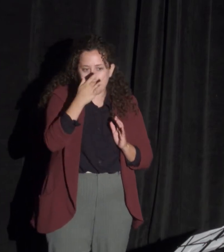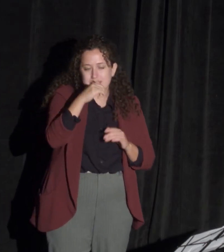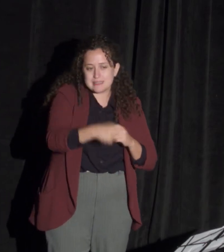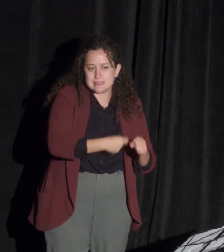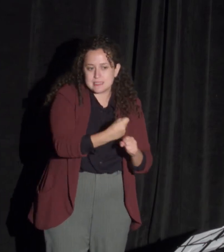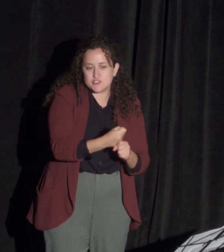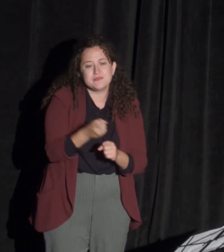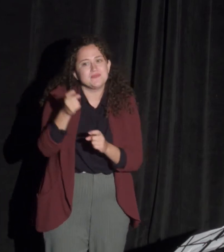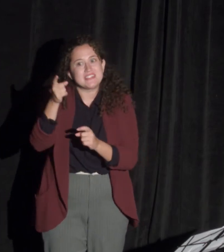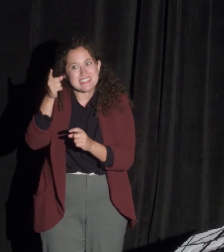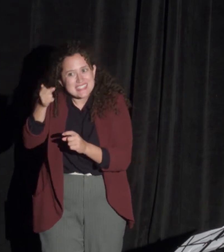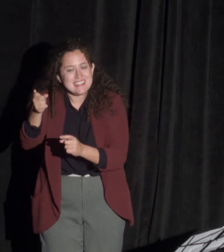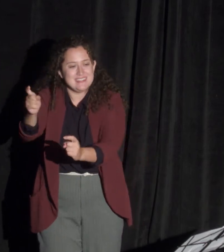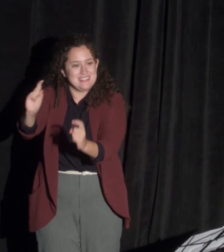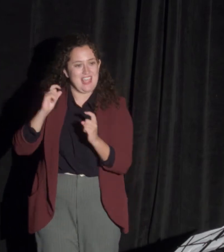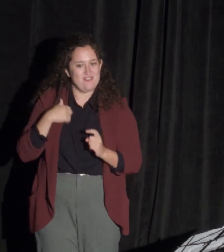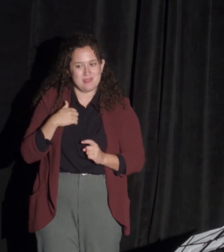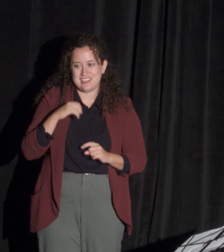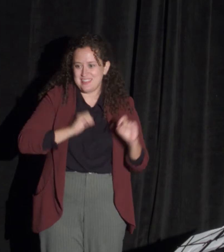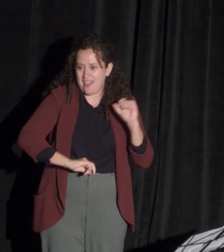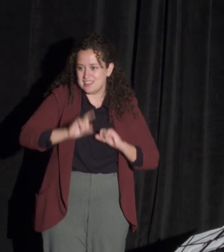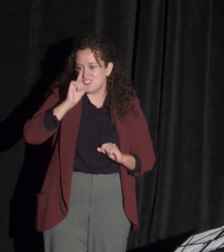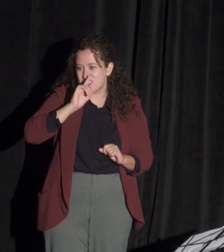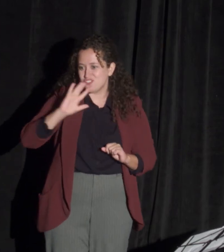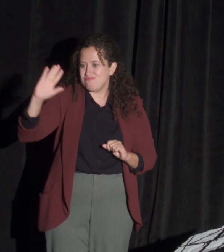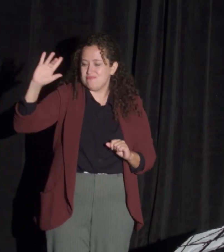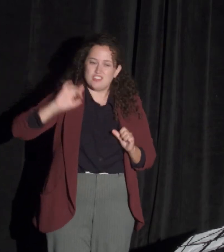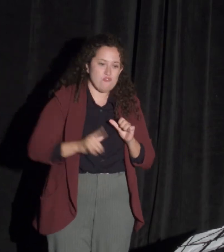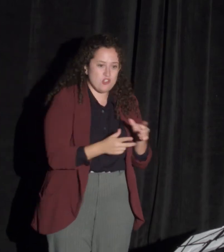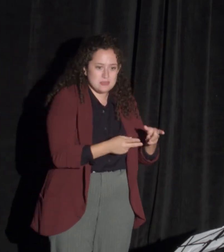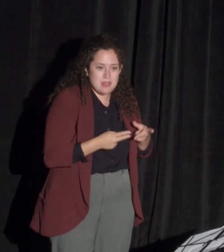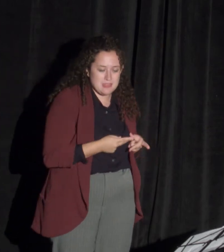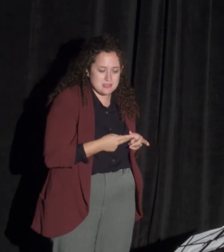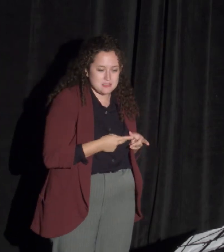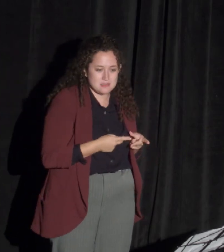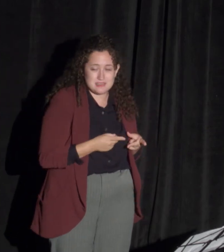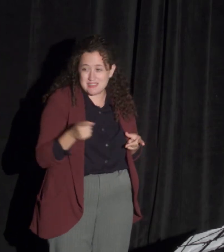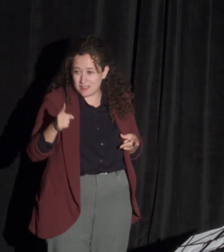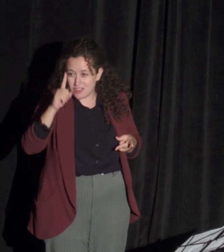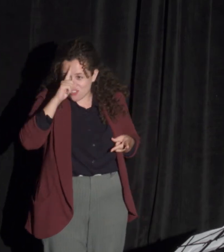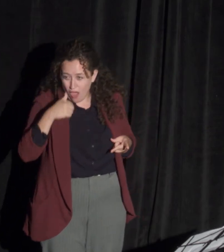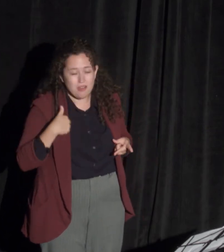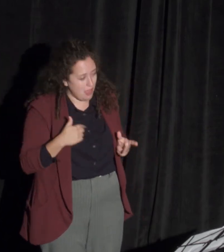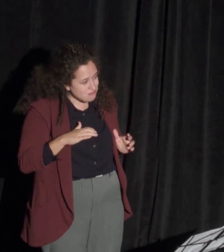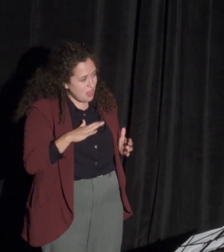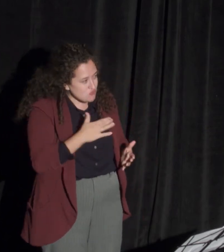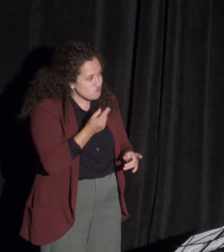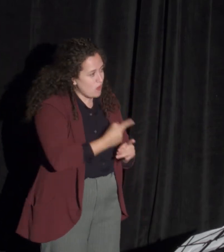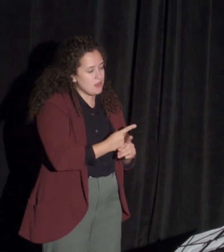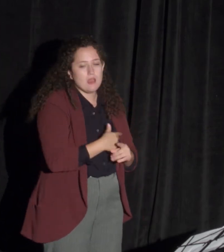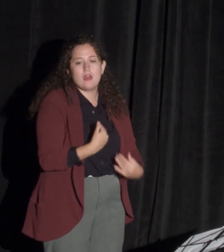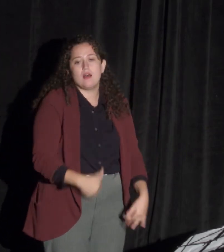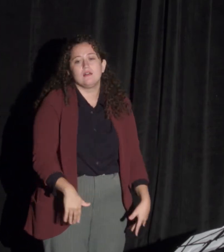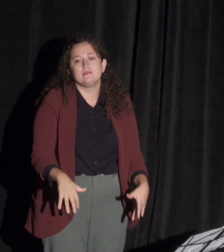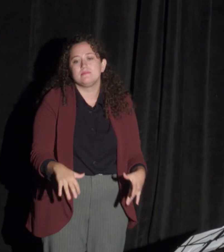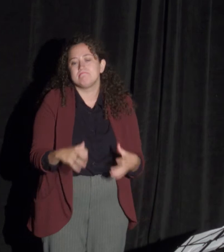fiction in the first place, thought I had done right, means everything to me. I wish he could know that you all think so